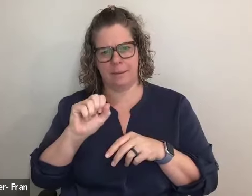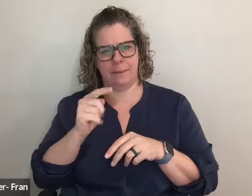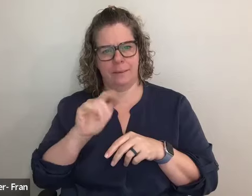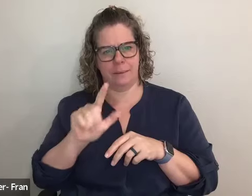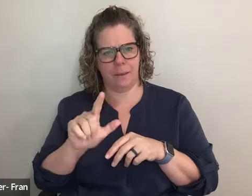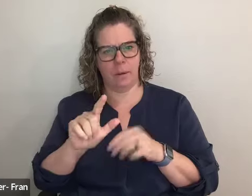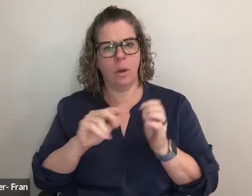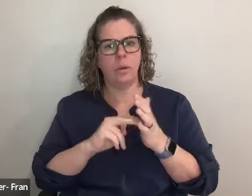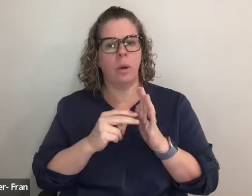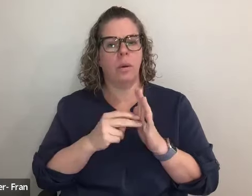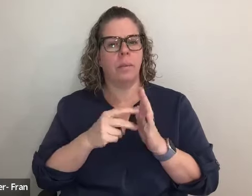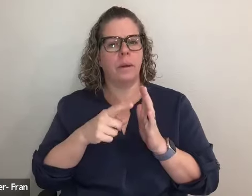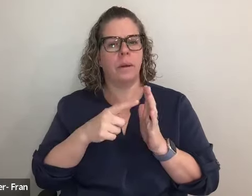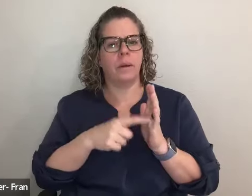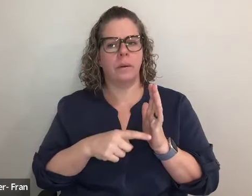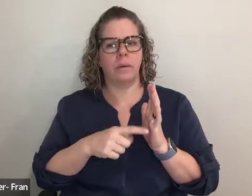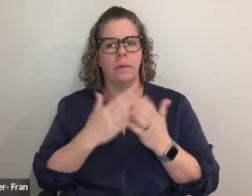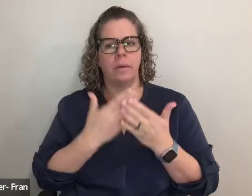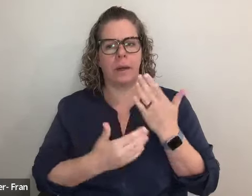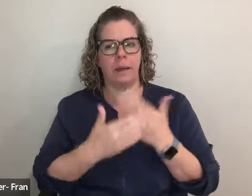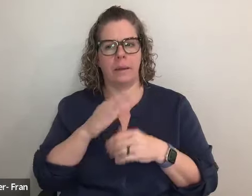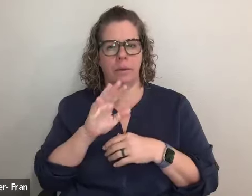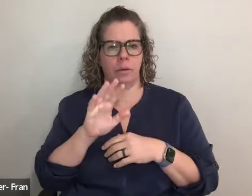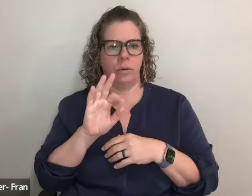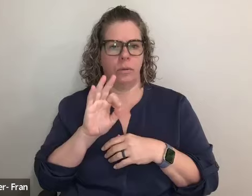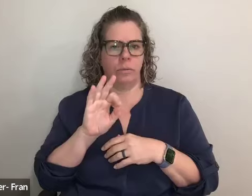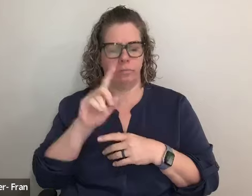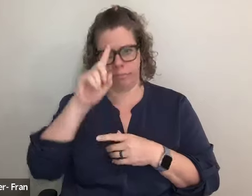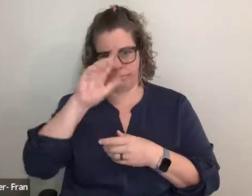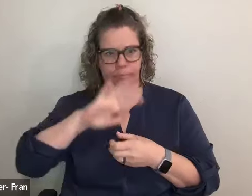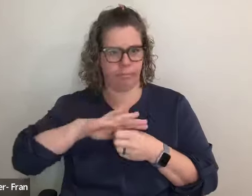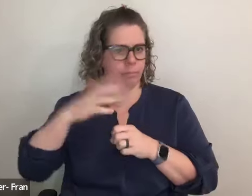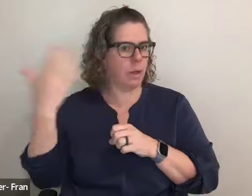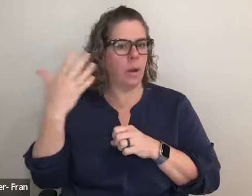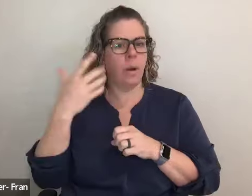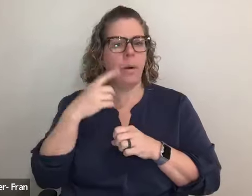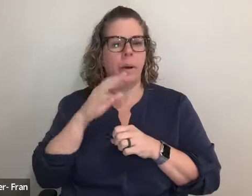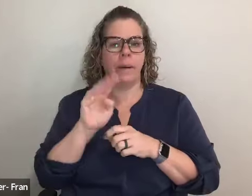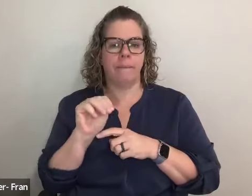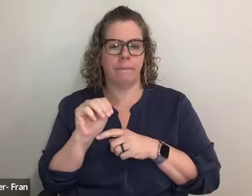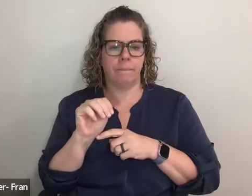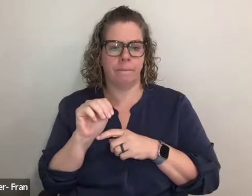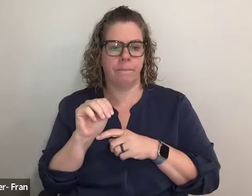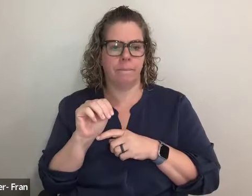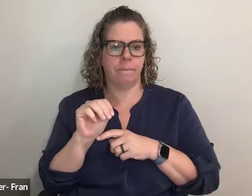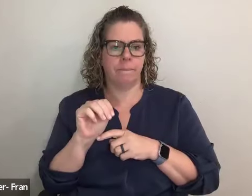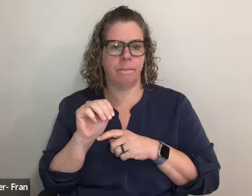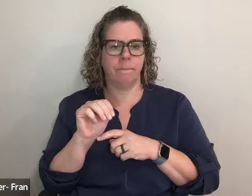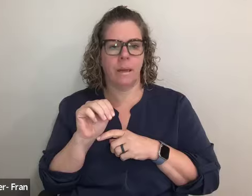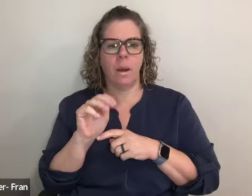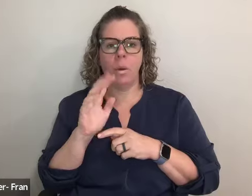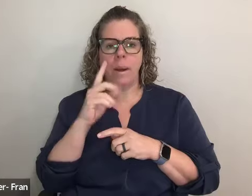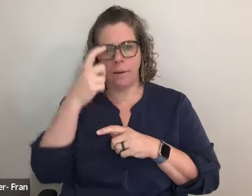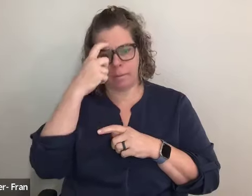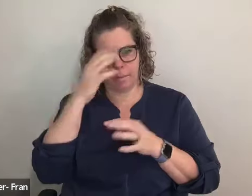your lid. When your prefrontal cortex is engaged, you're calm, you're rational, you've got mental